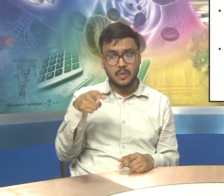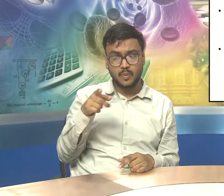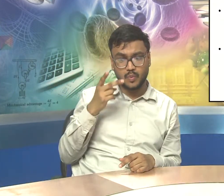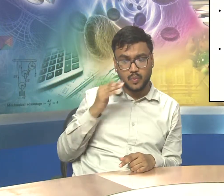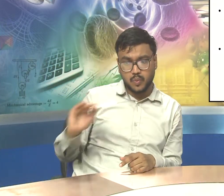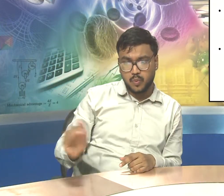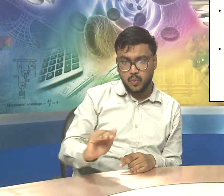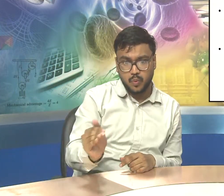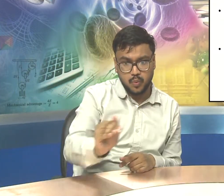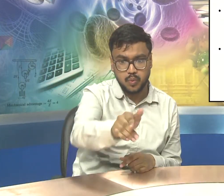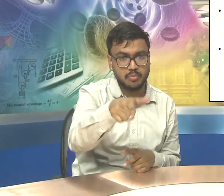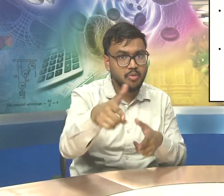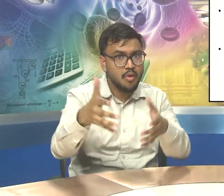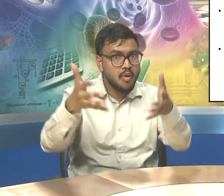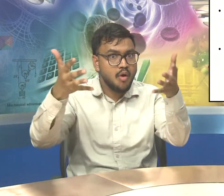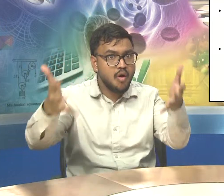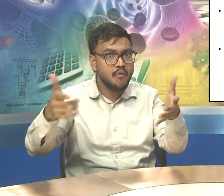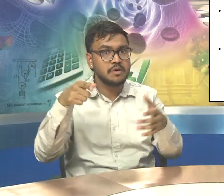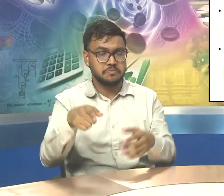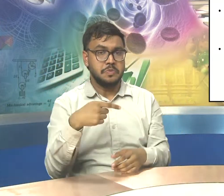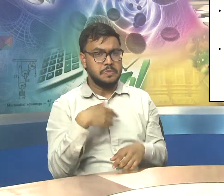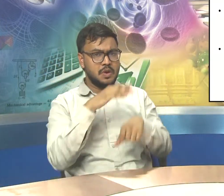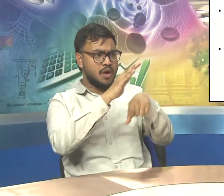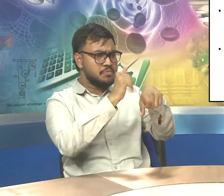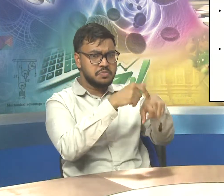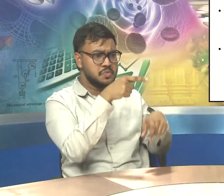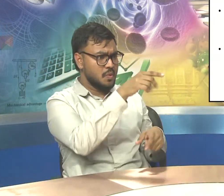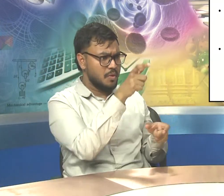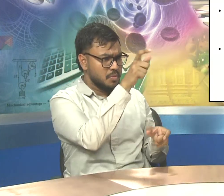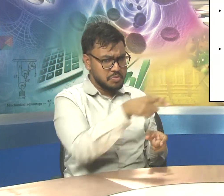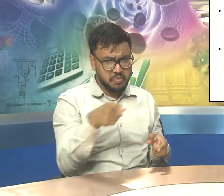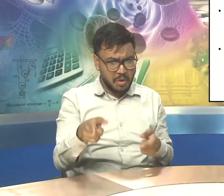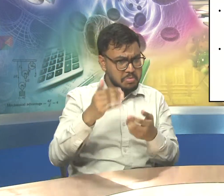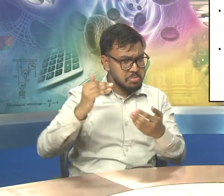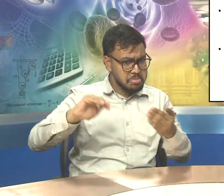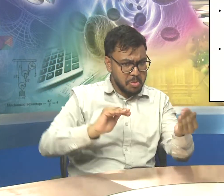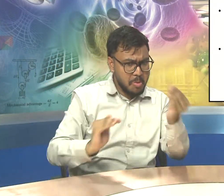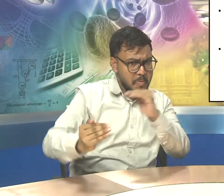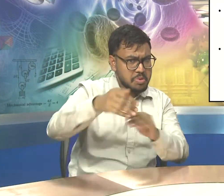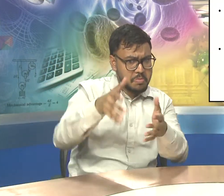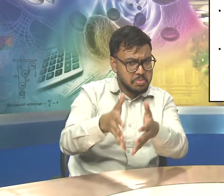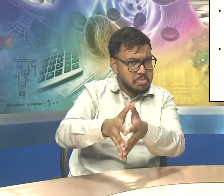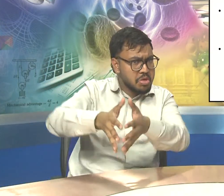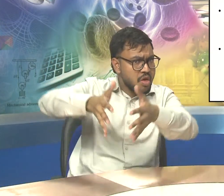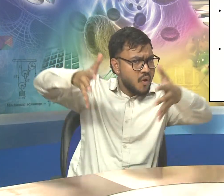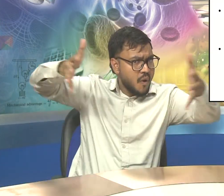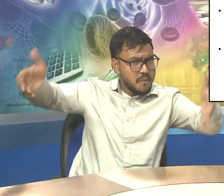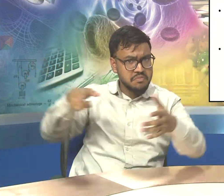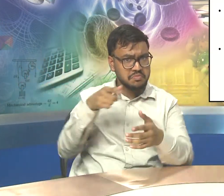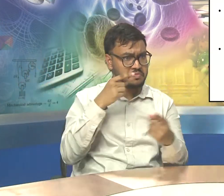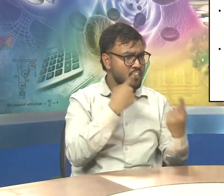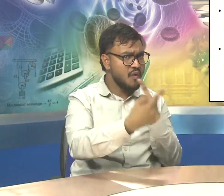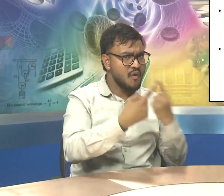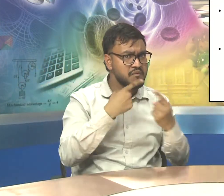However, this can only be used for the hare, and now like calling